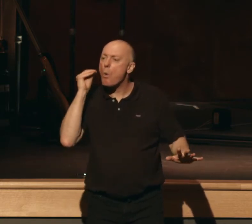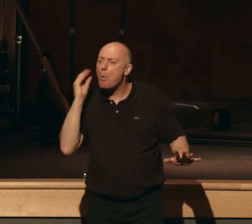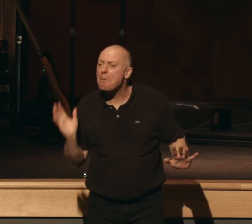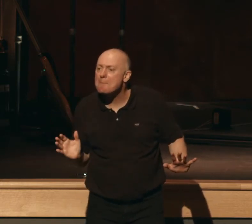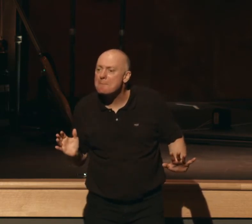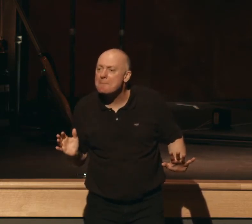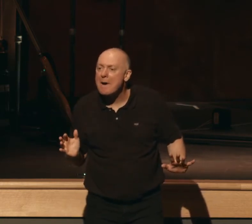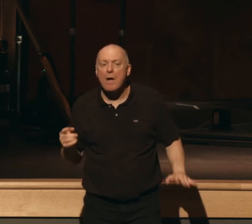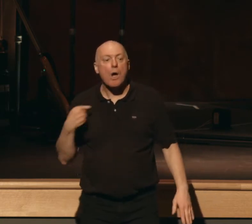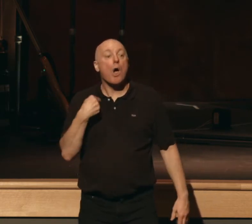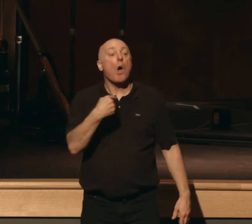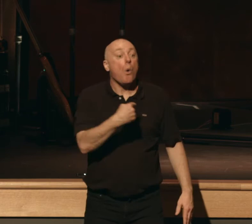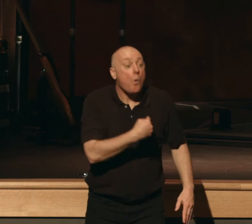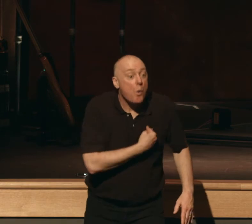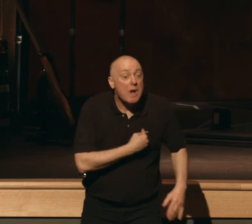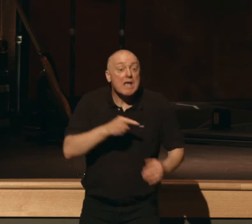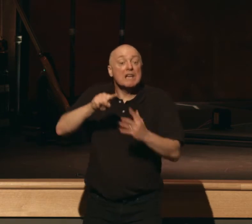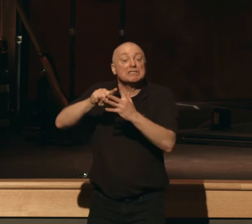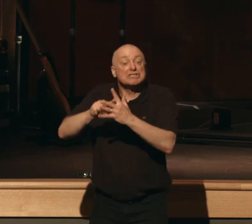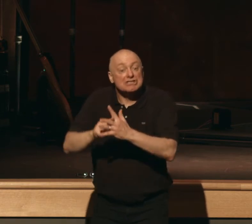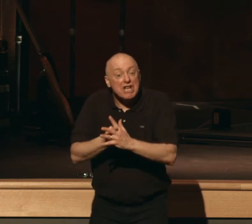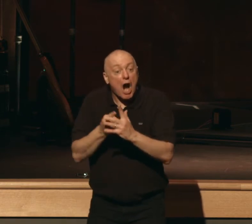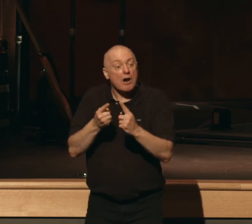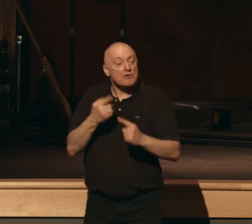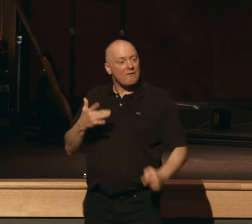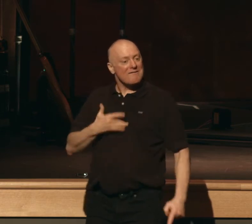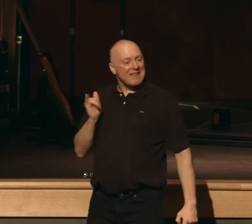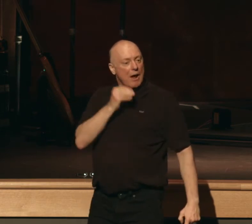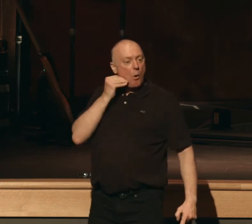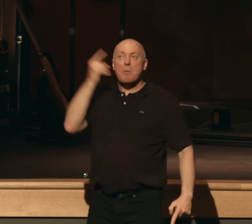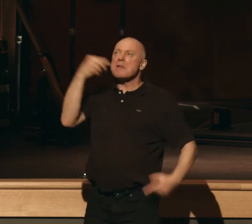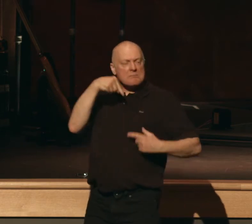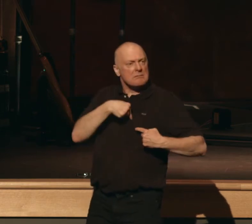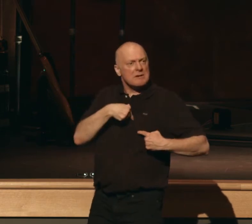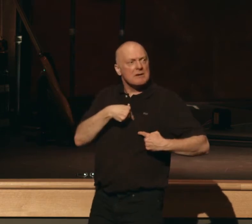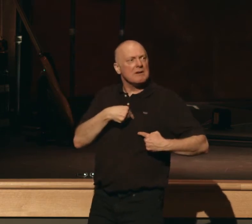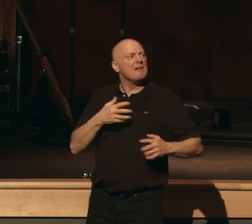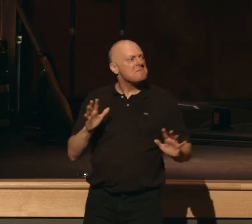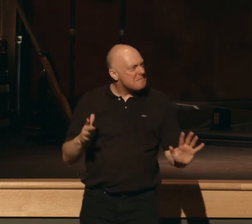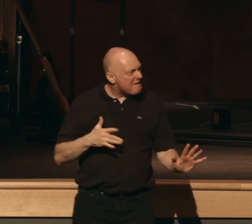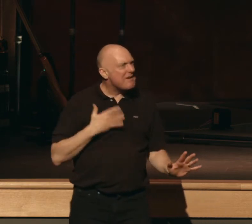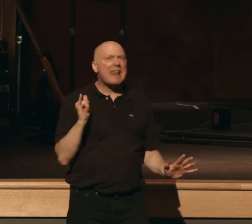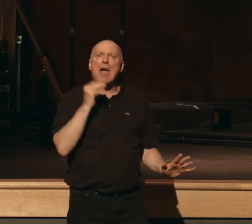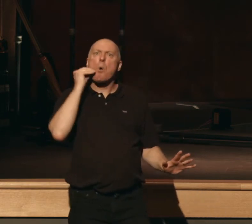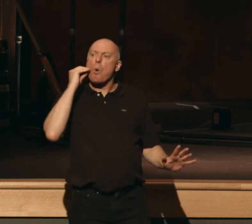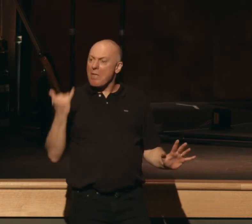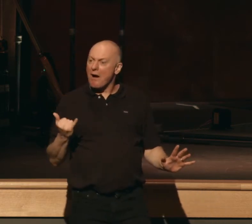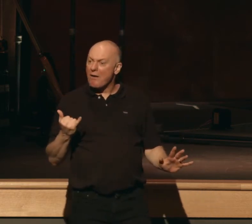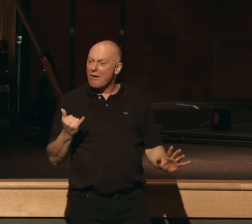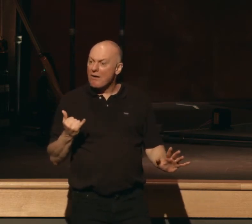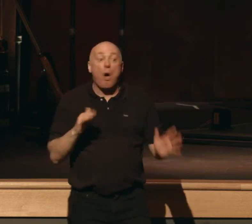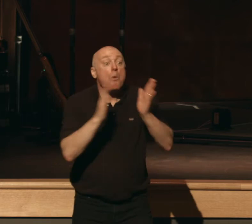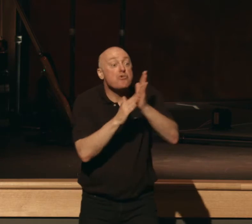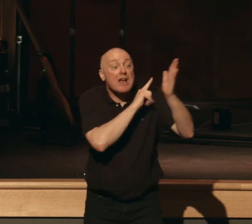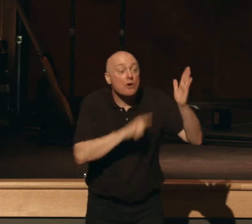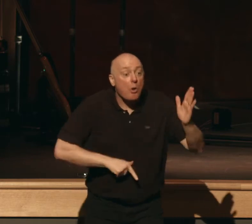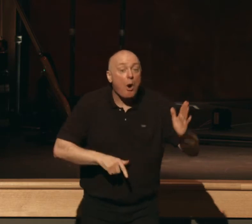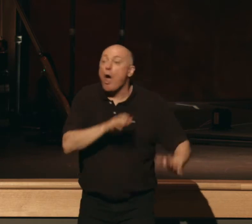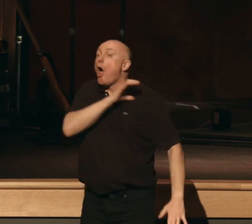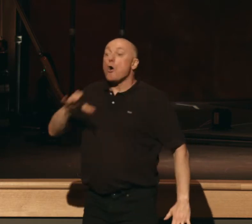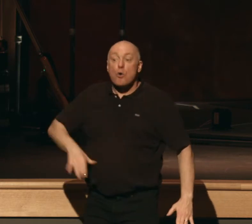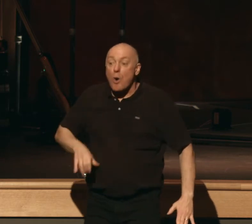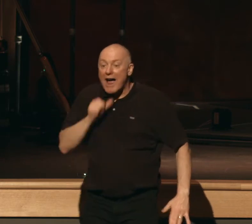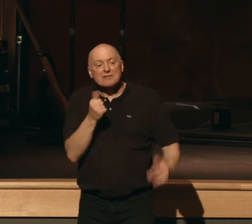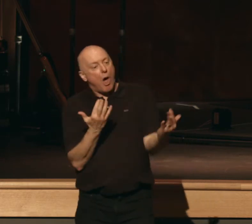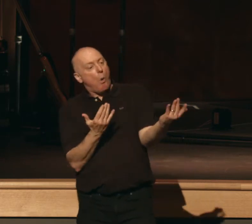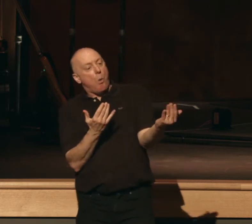That we are starting to feel like home. Now, praise the Lord that Christ does not